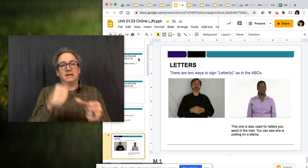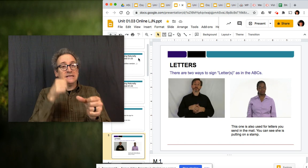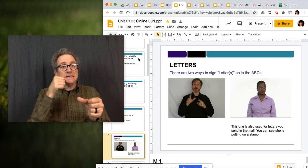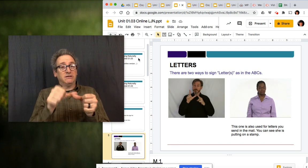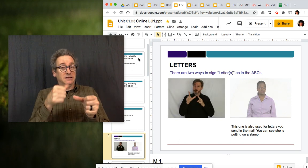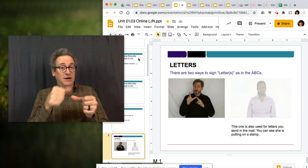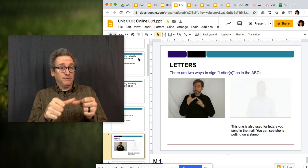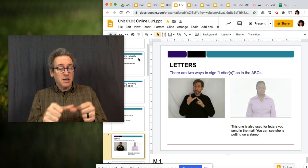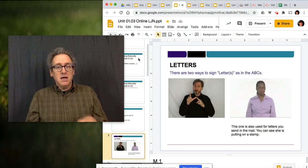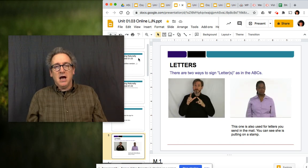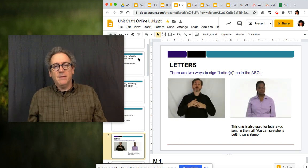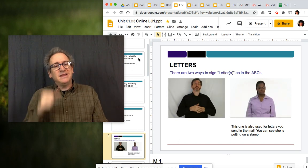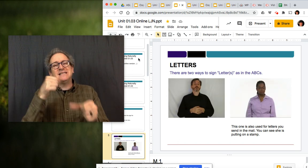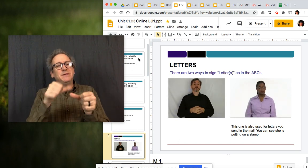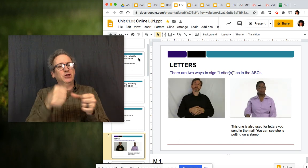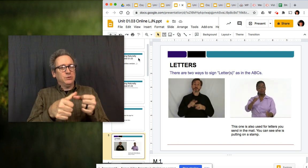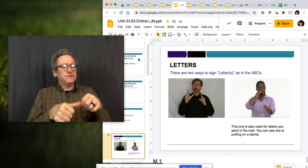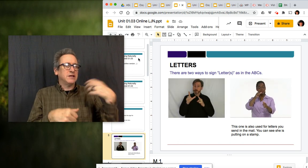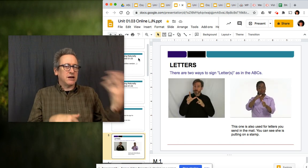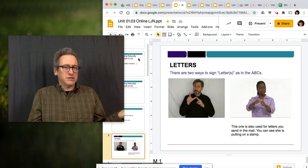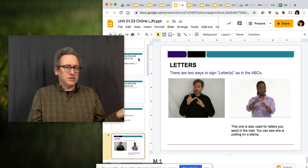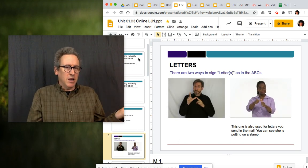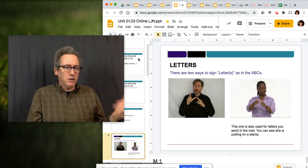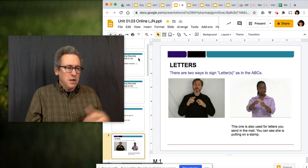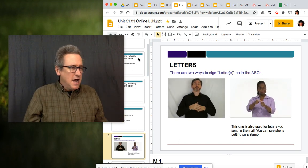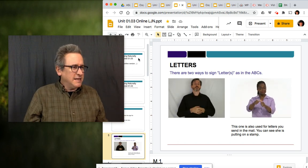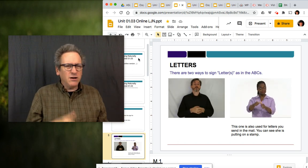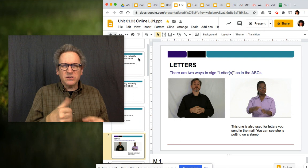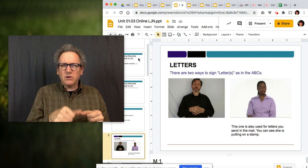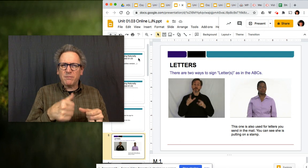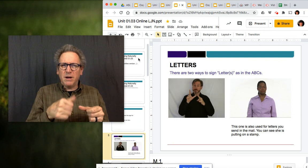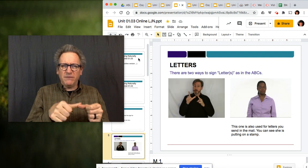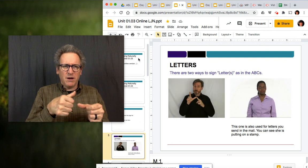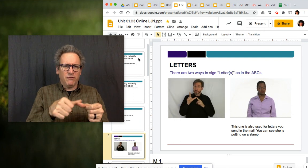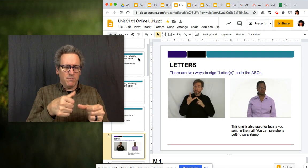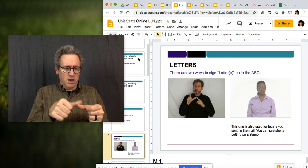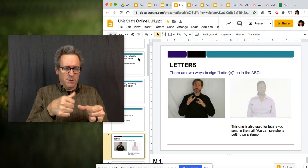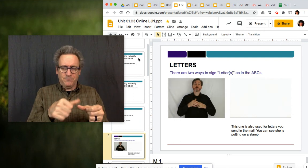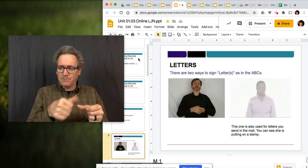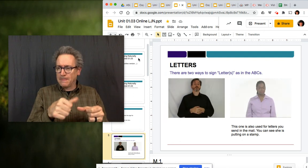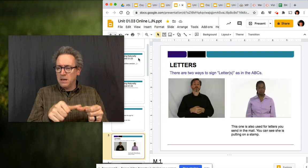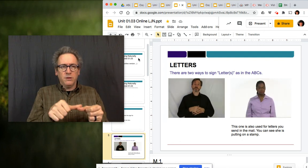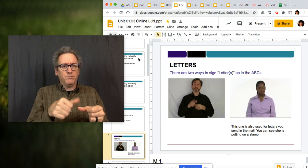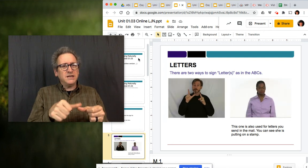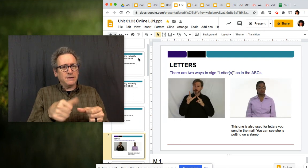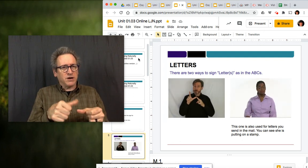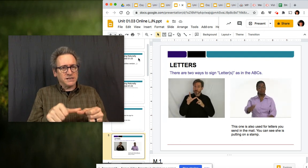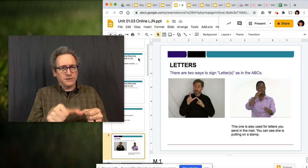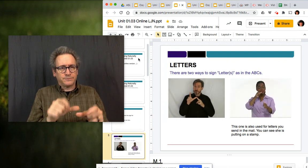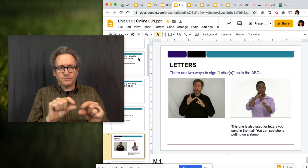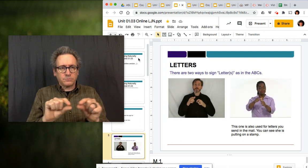So, letter. This has been used for letters as well. I think it also might have come from